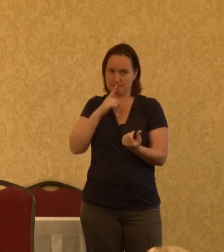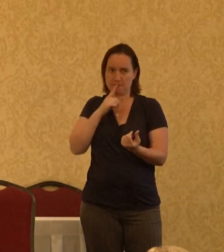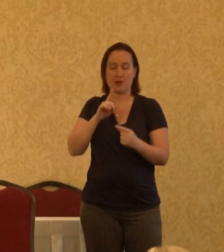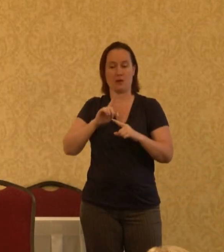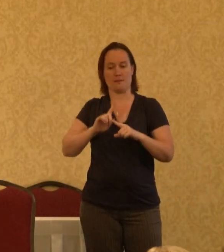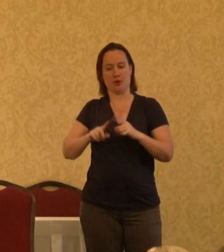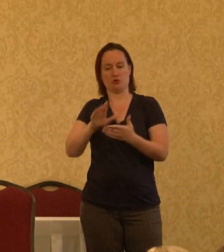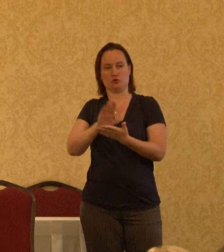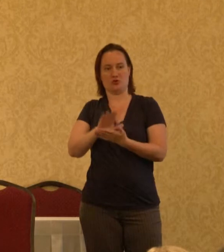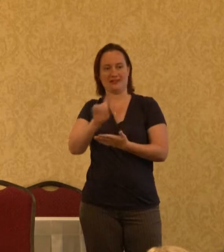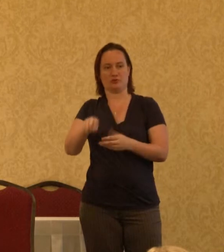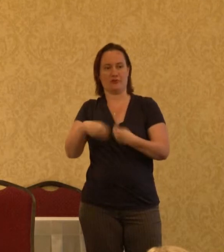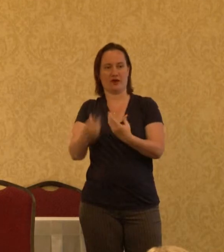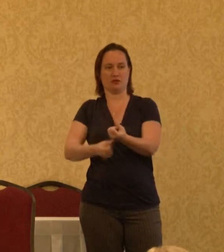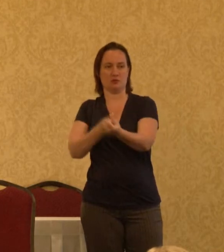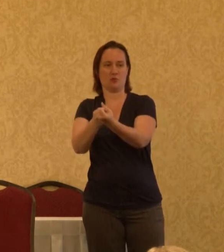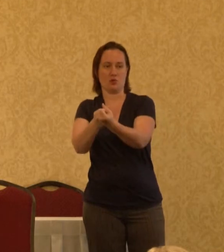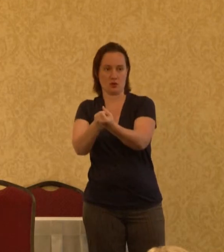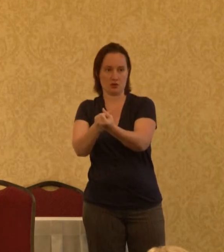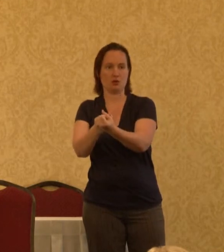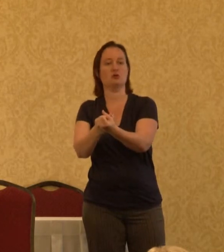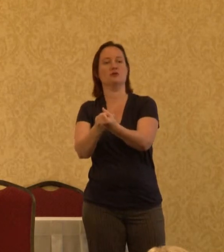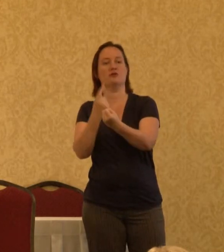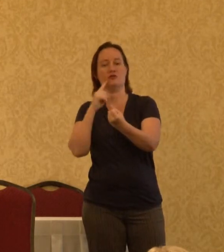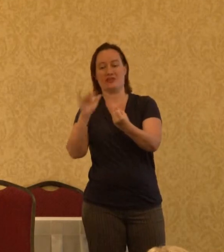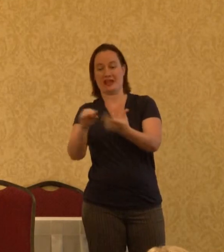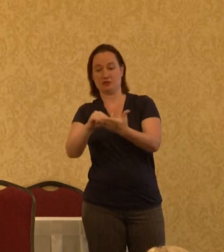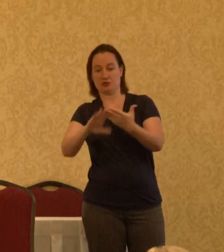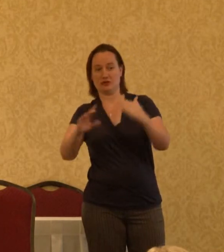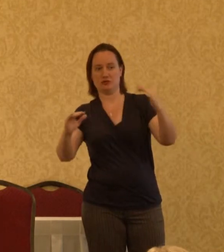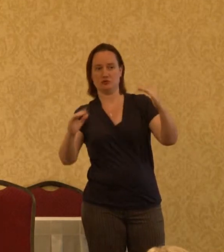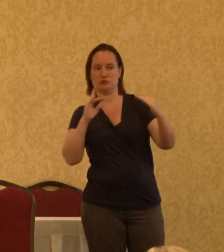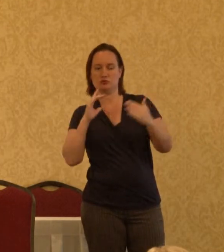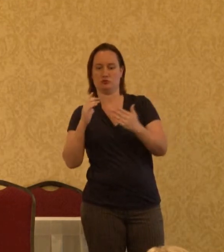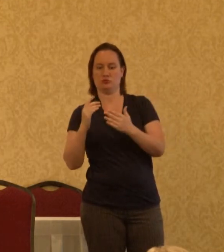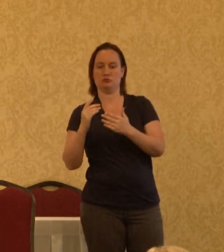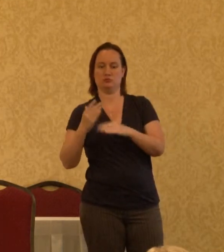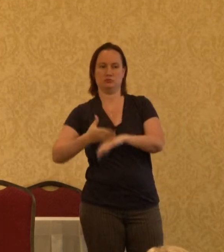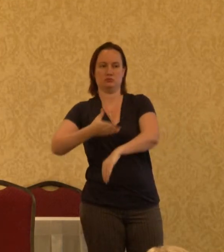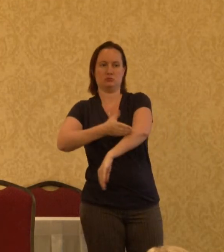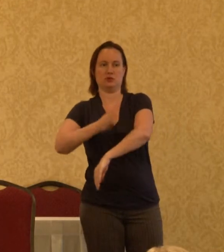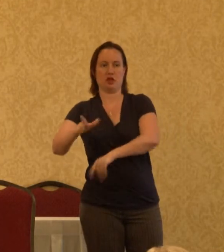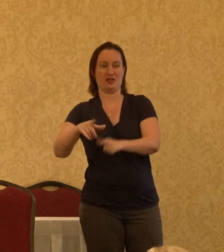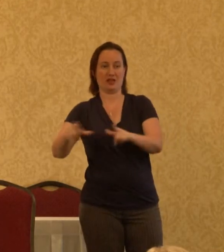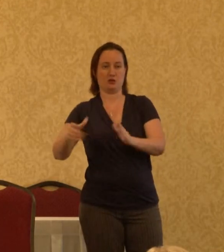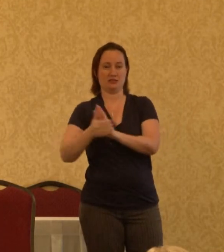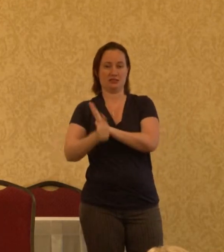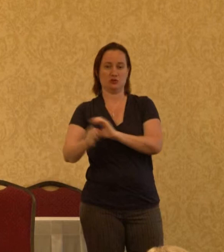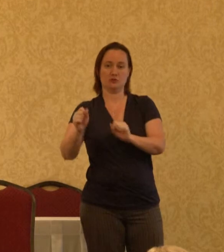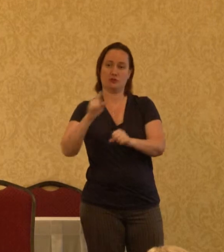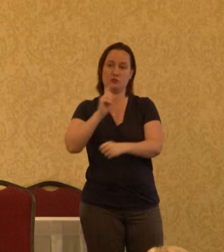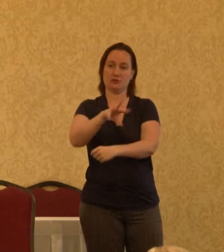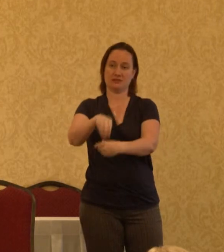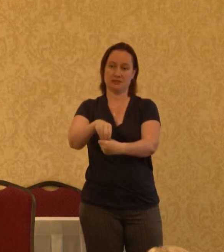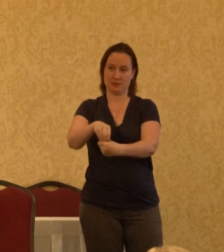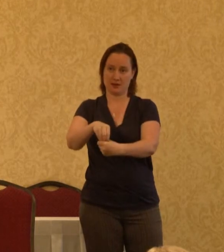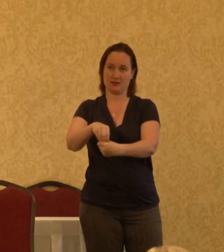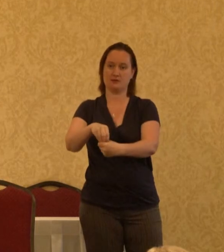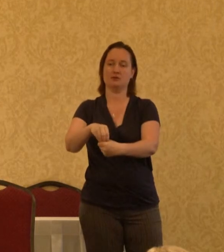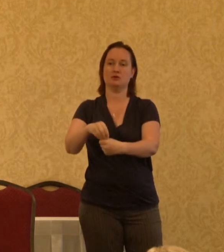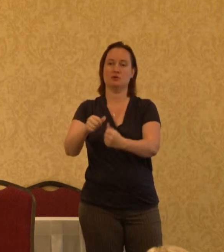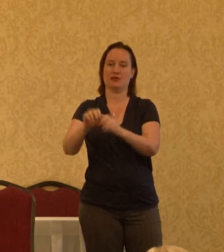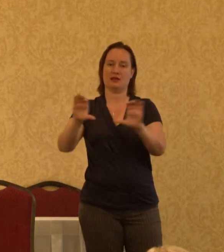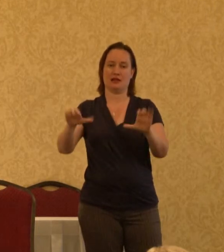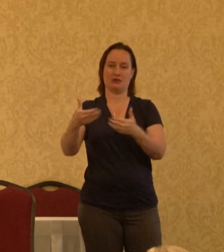provide support so that those students can gain the language skills that they need to participate in